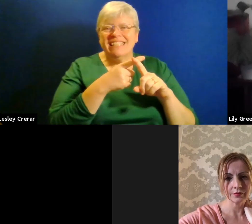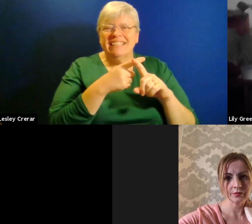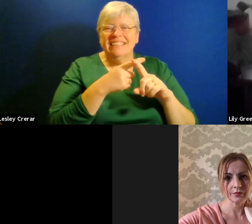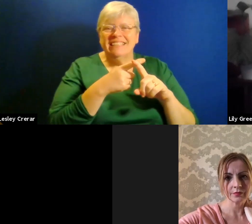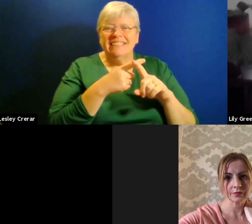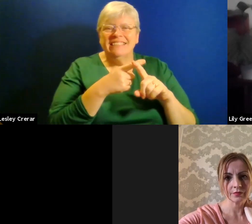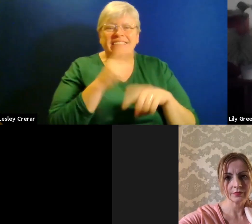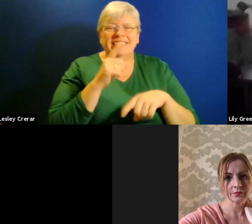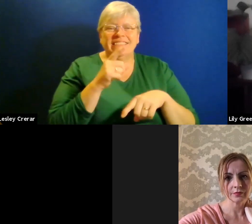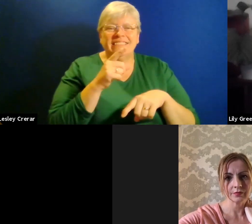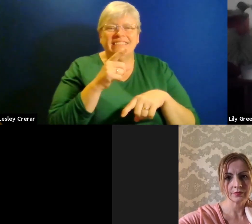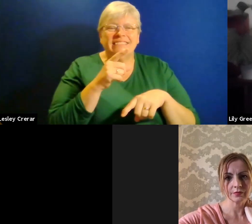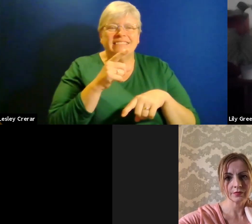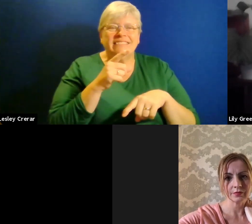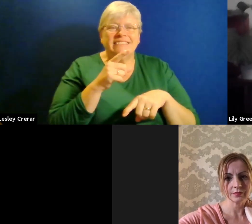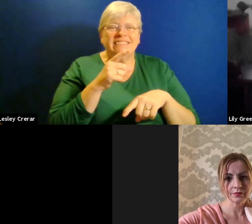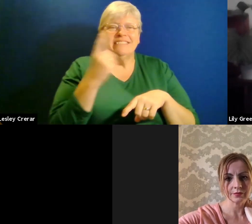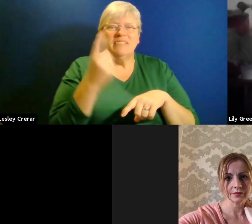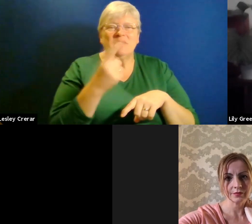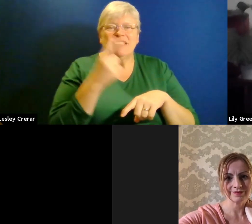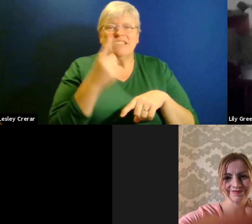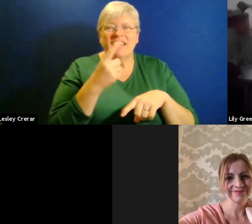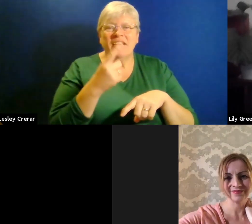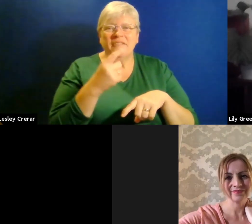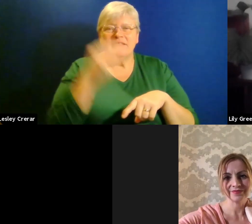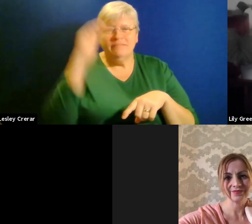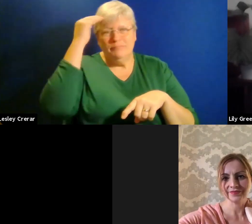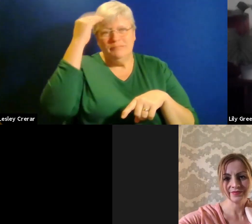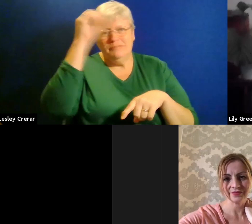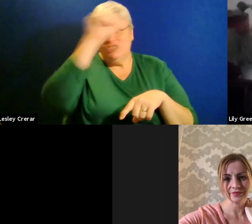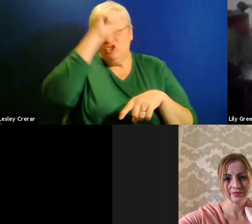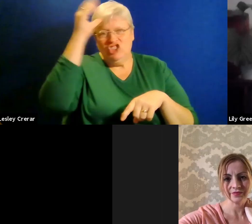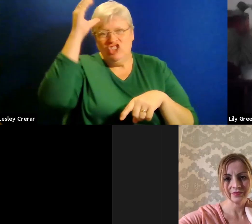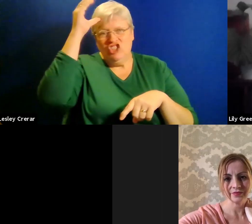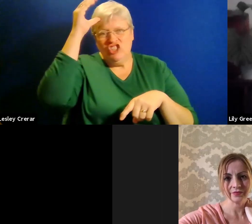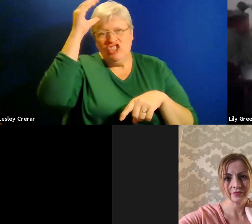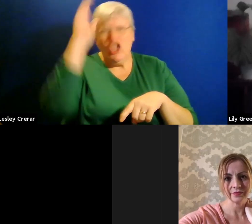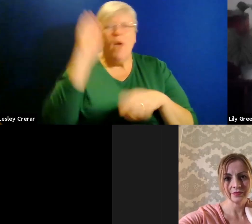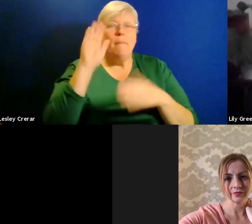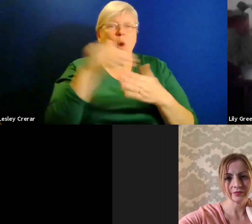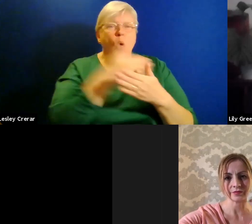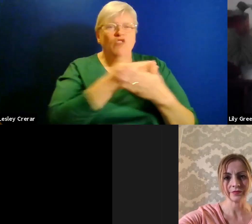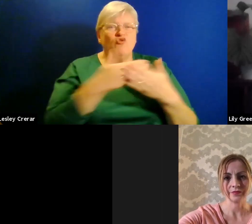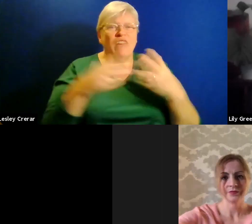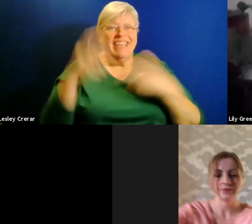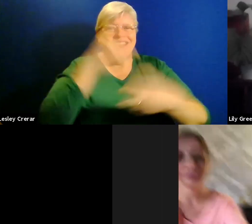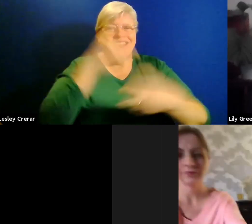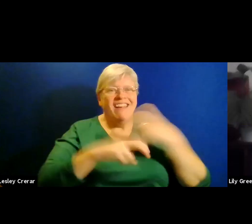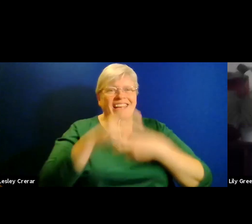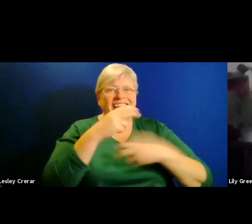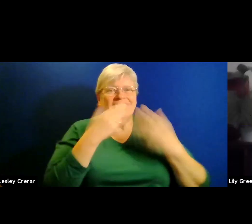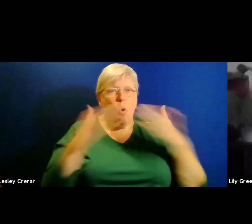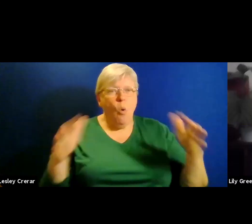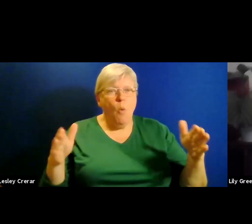Max is the crazed genius behind Poetry Circus, the Edinburgh-based spoken word theatre